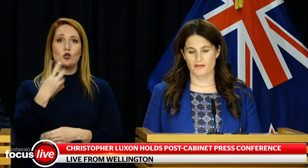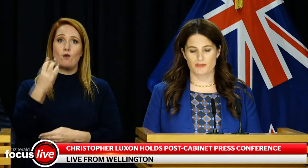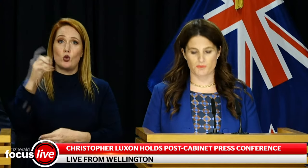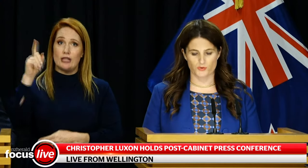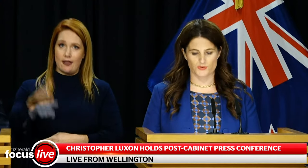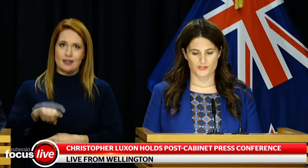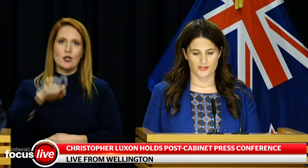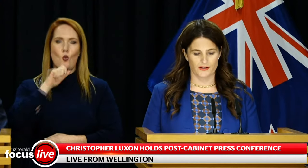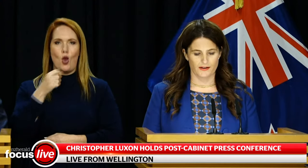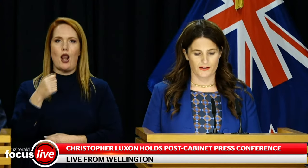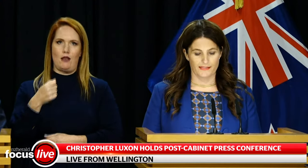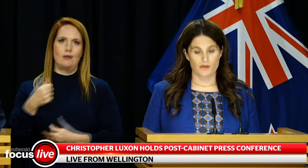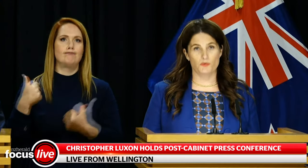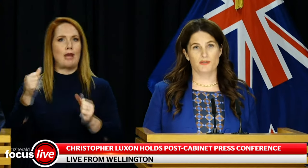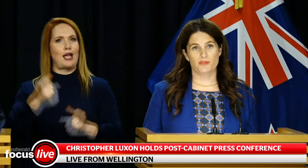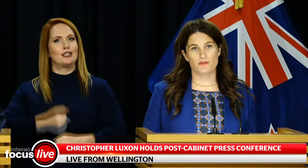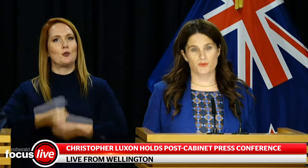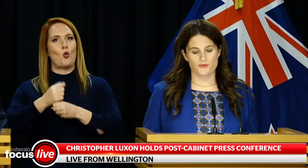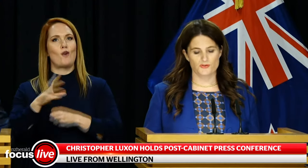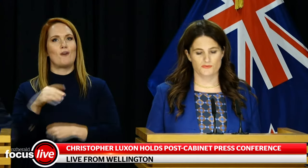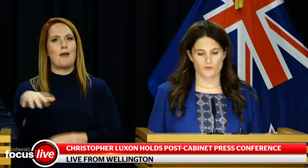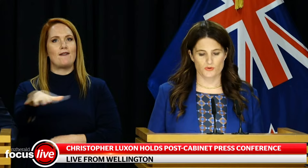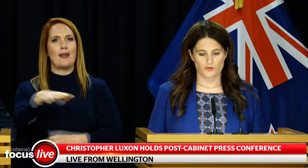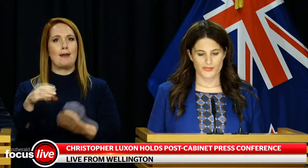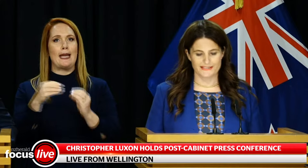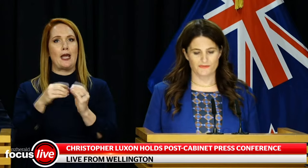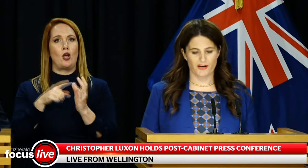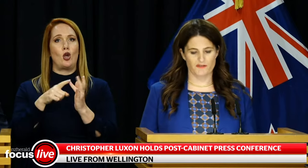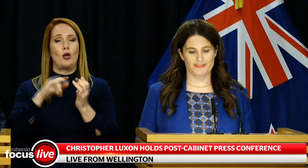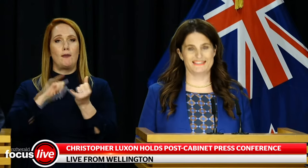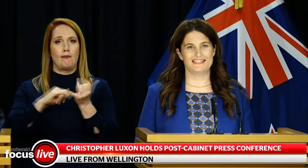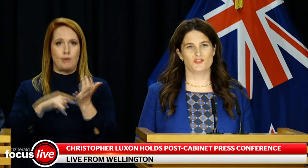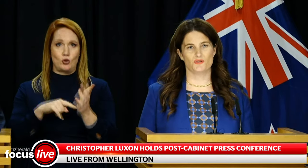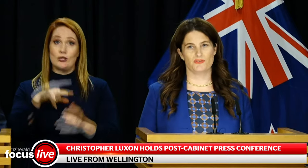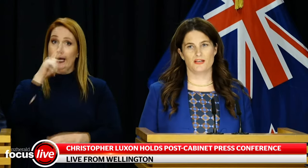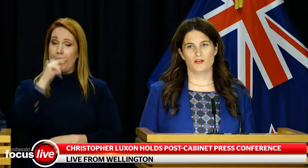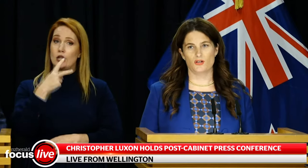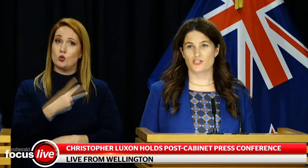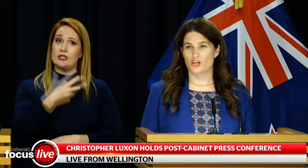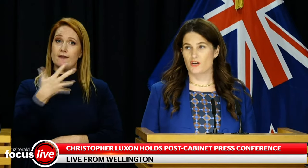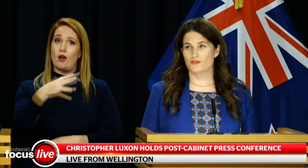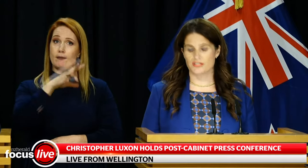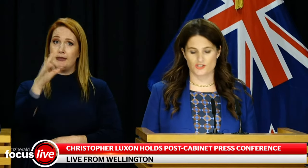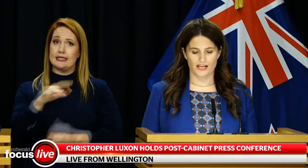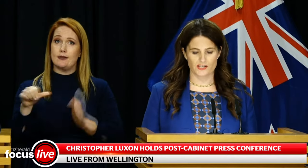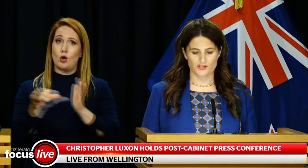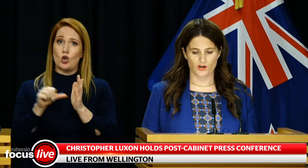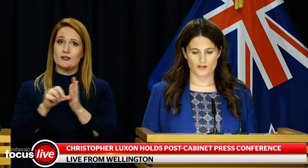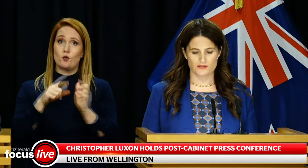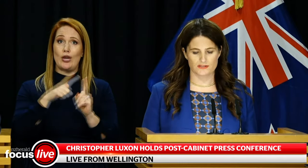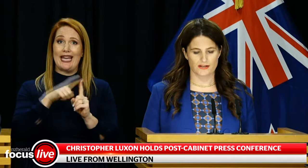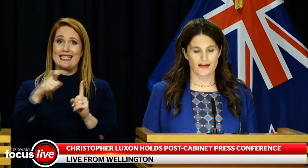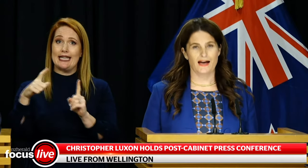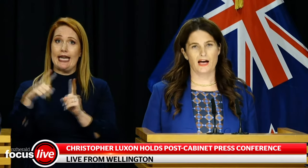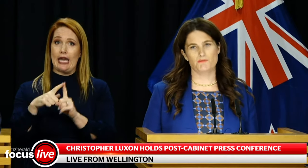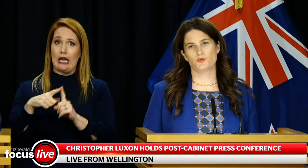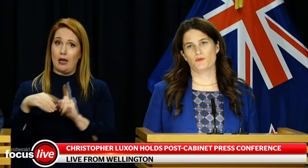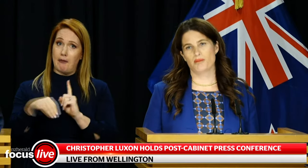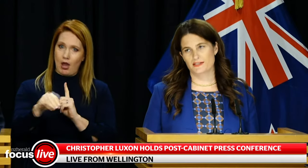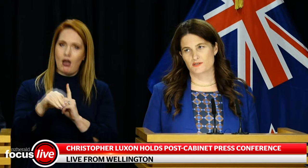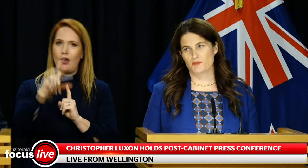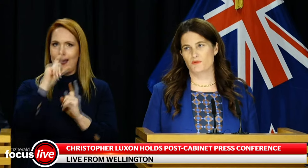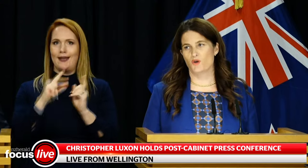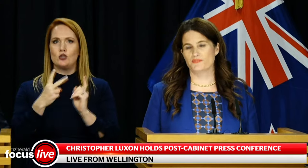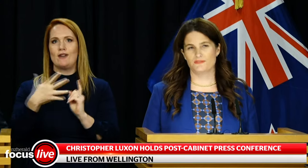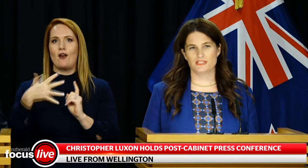by Family Boost. They will be reimbursed for 25% of their early childhood education costs, up to